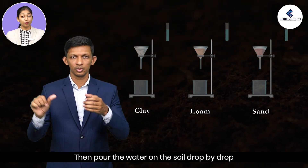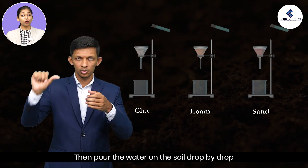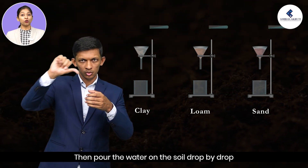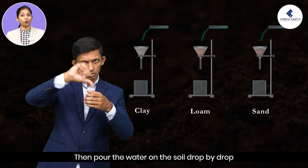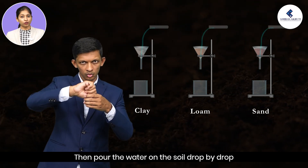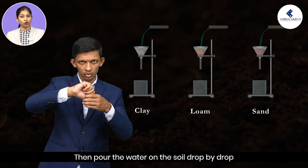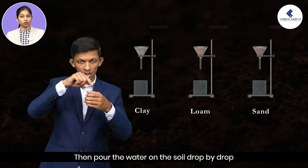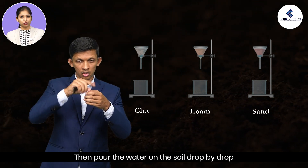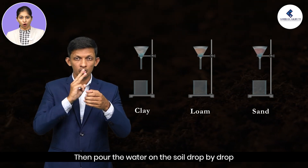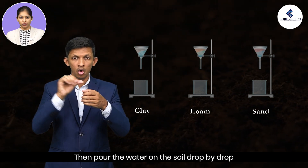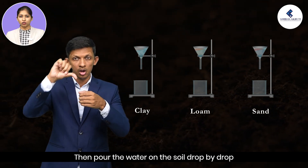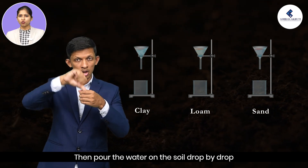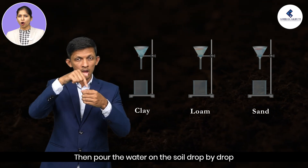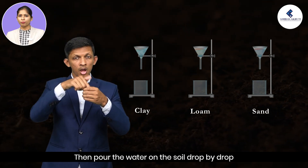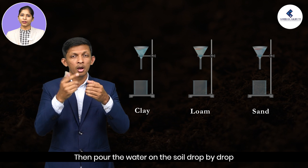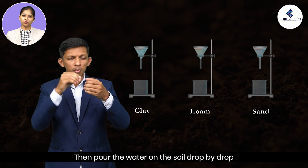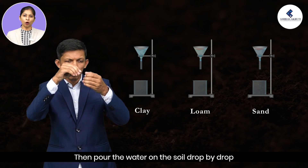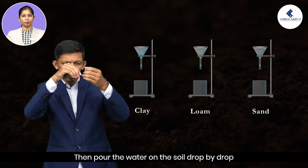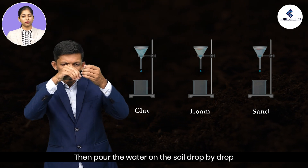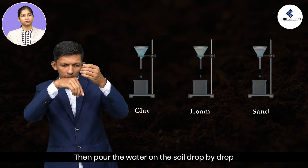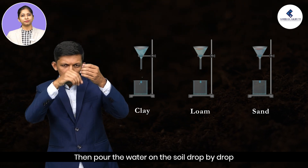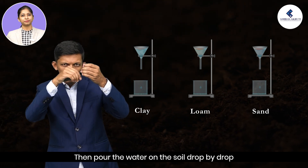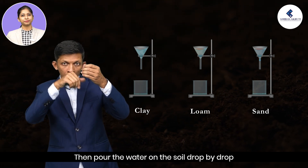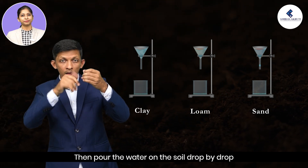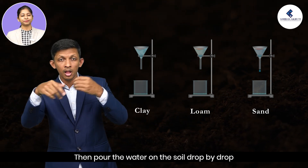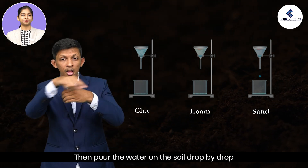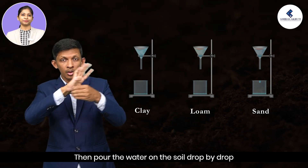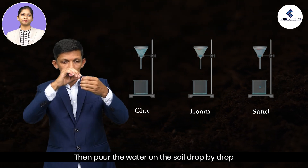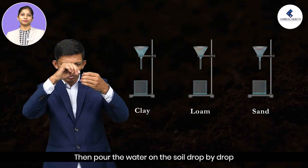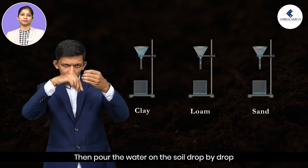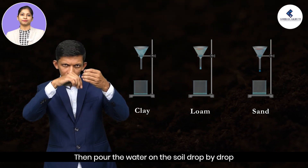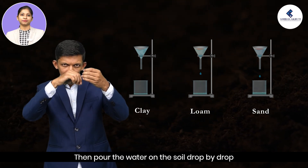Then pour the water on the soil drop by drop.